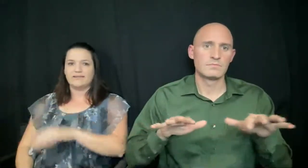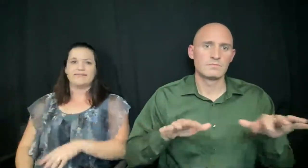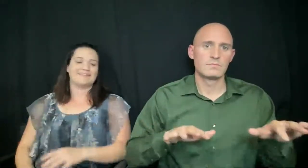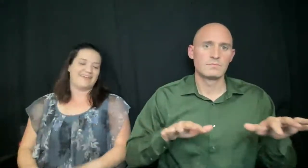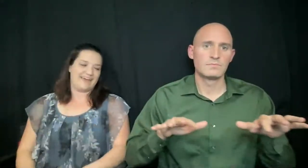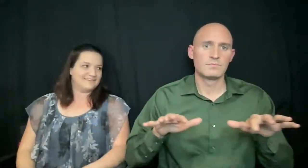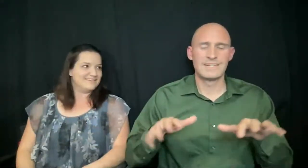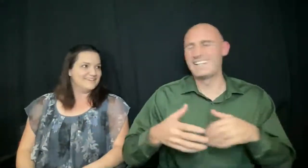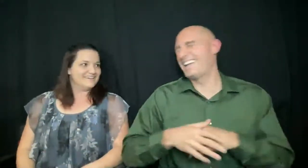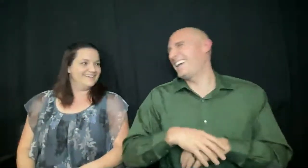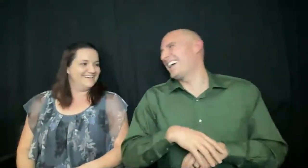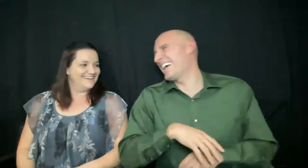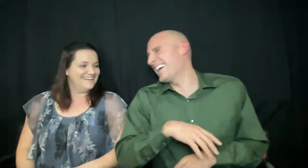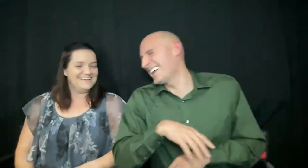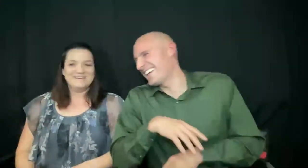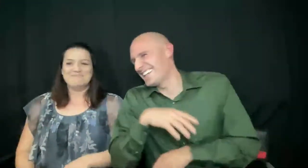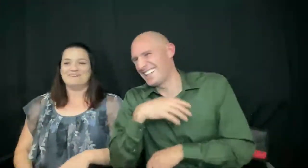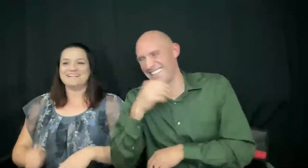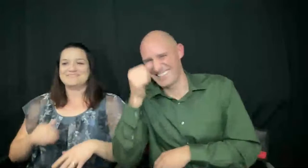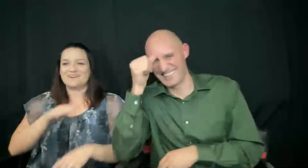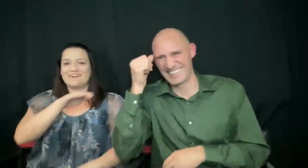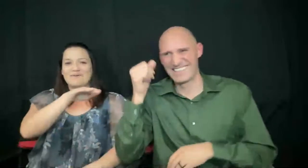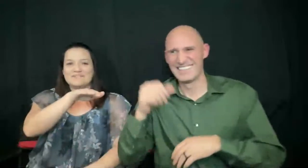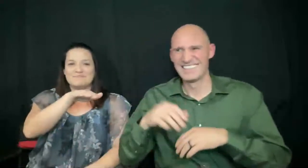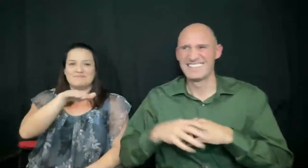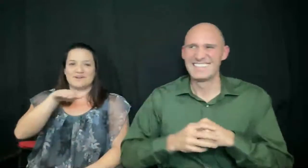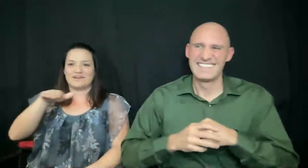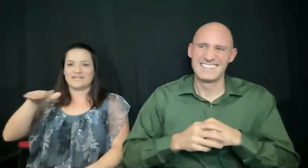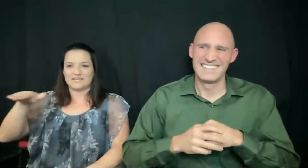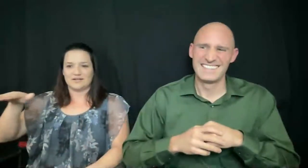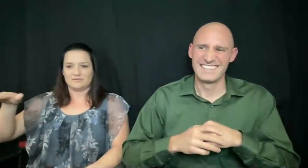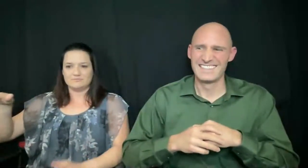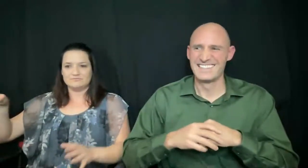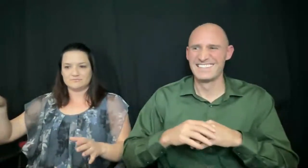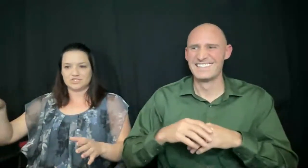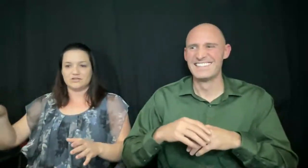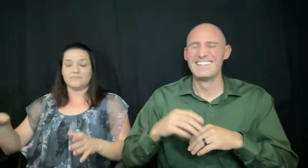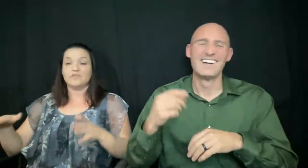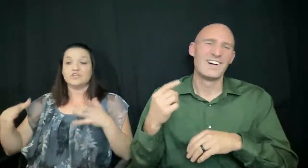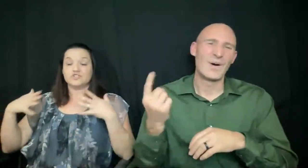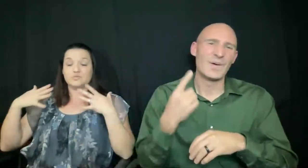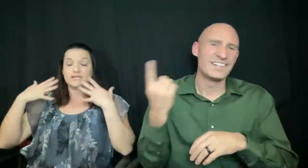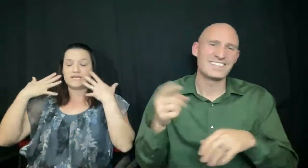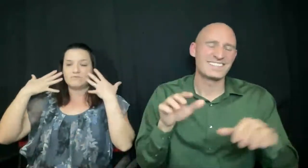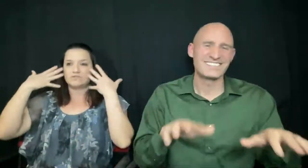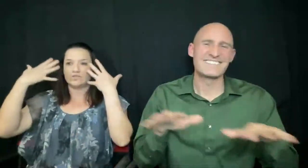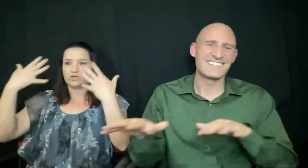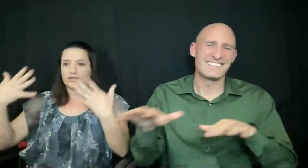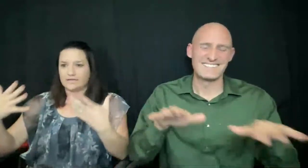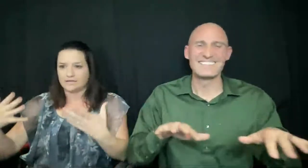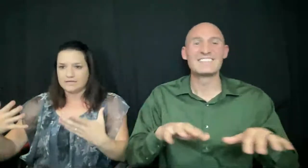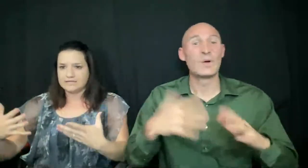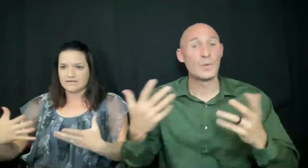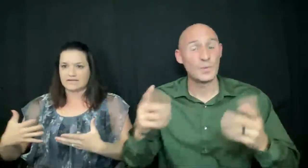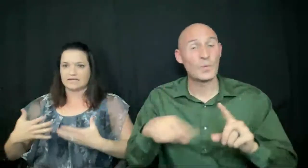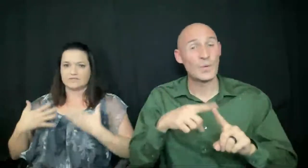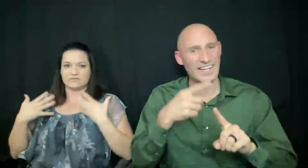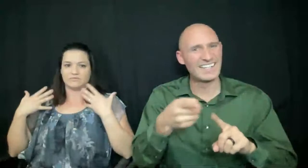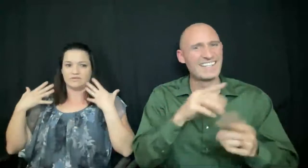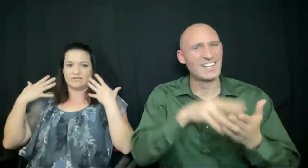like that. But he's always been very, chill. So when he was learning sign language and when he